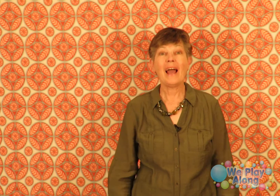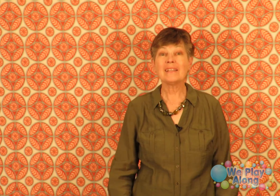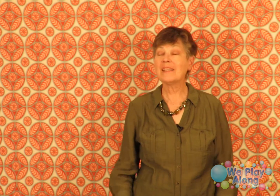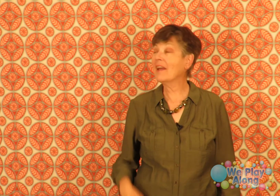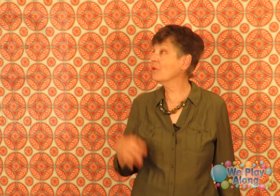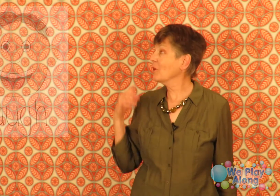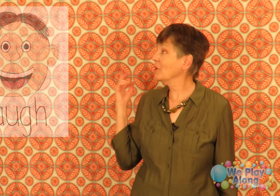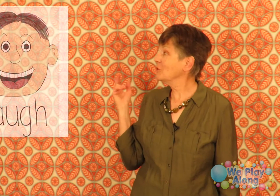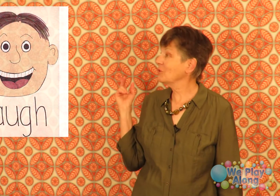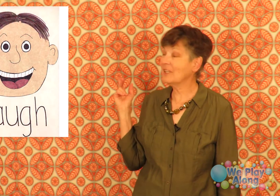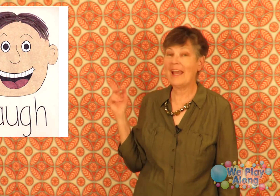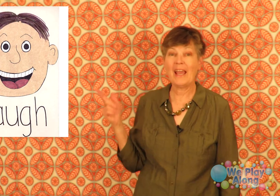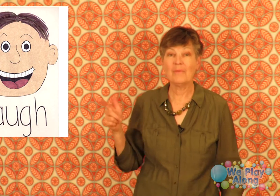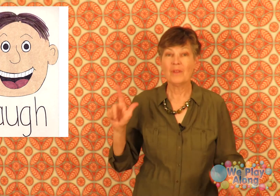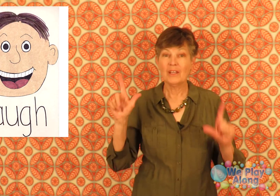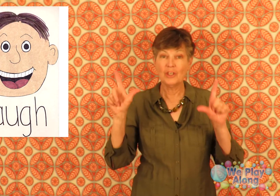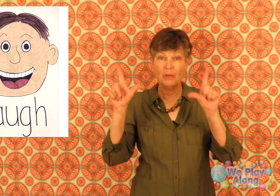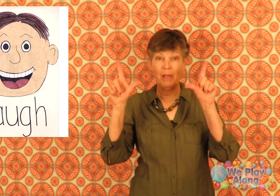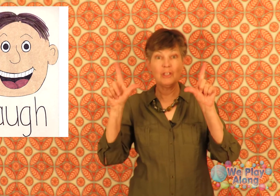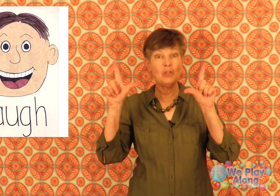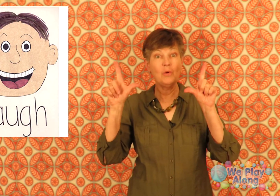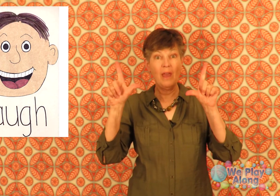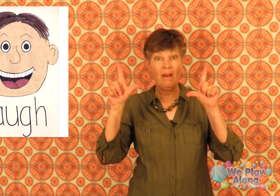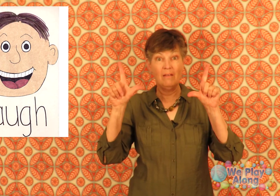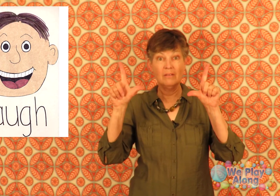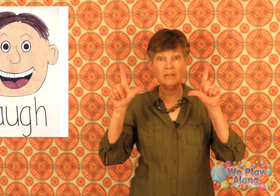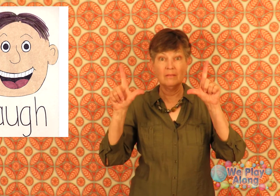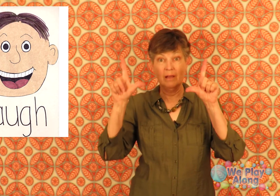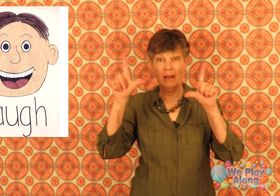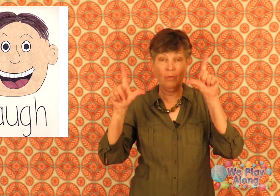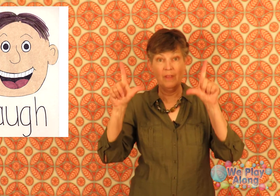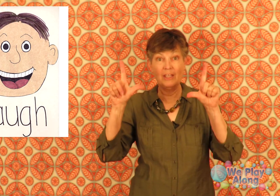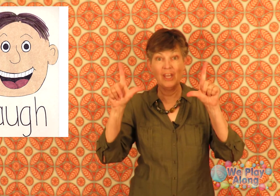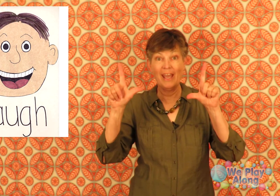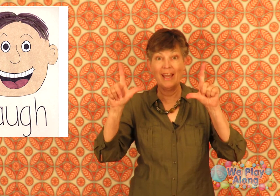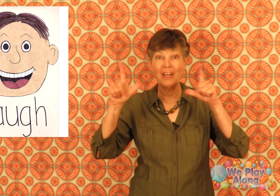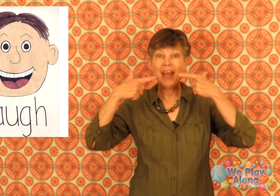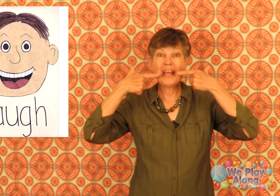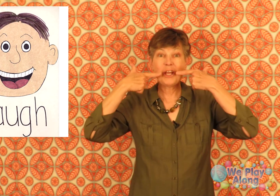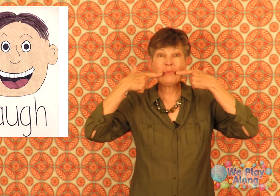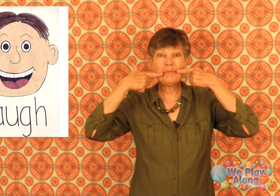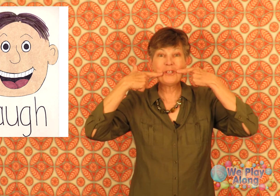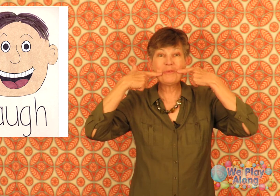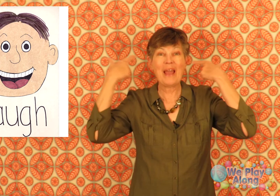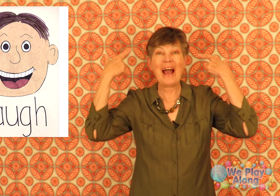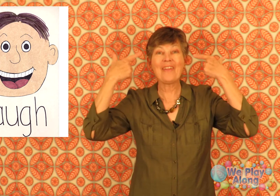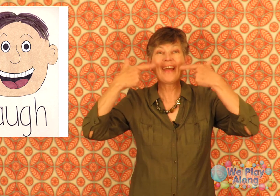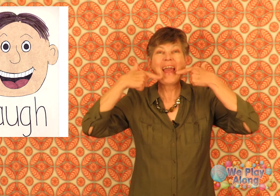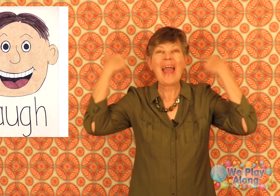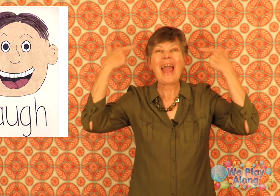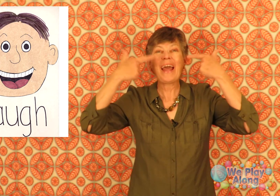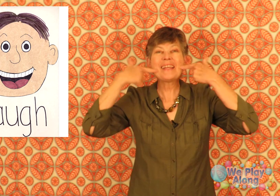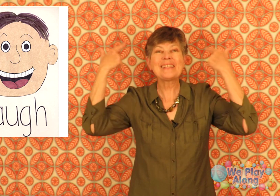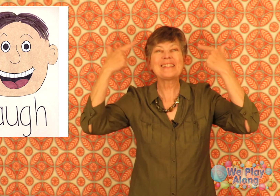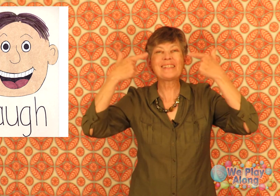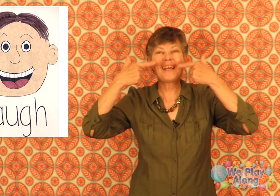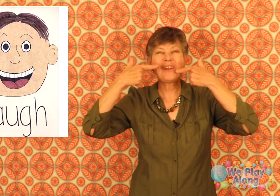last sign that we're going to do today is you're going to make two L's, an L with each hand, and come up to your mouth. And this is a sign